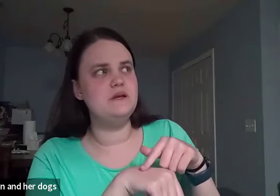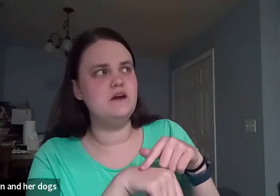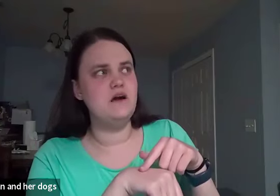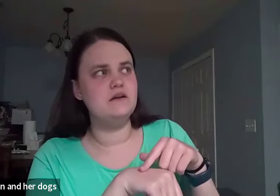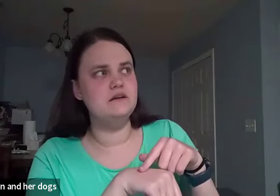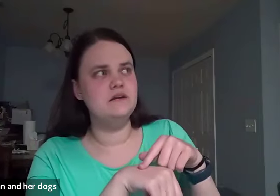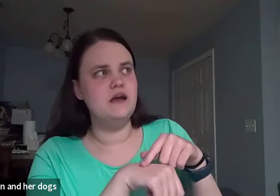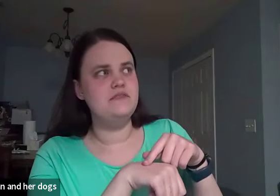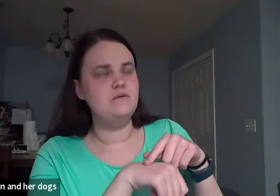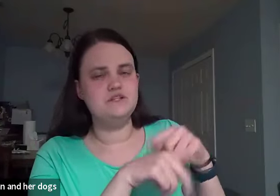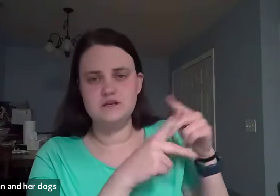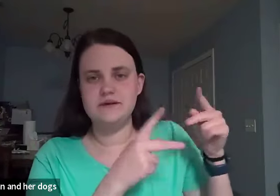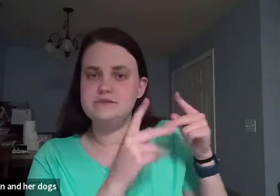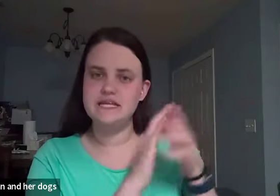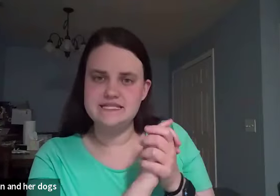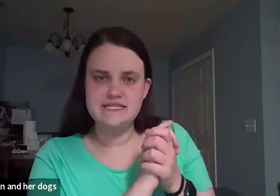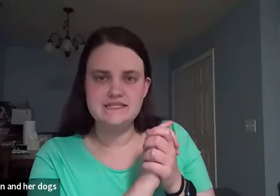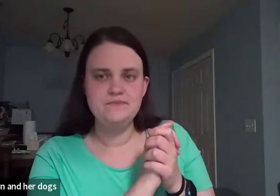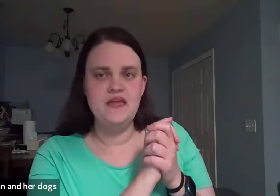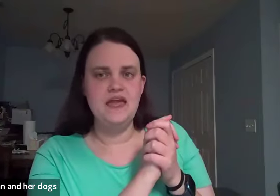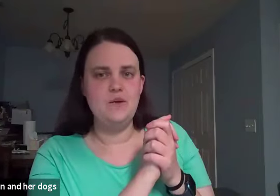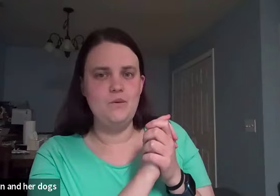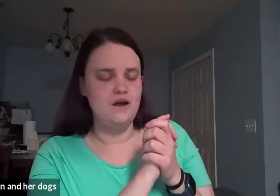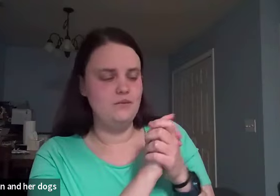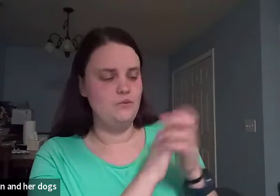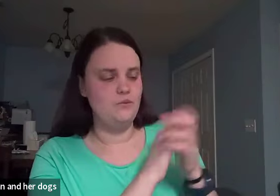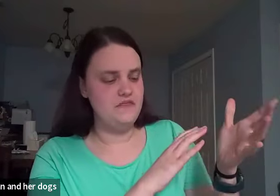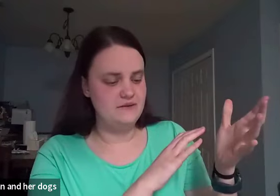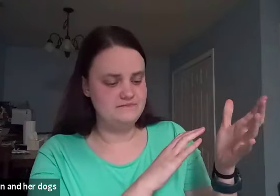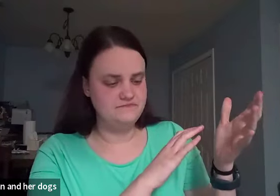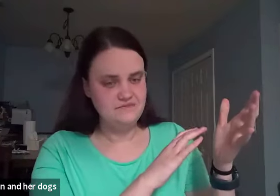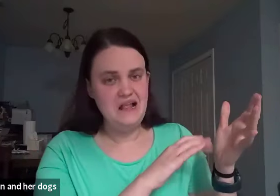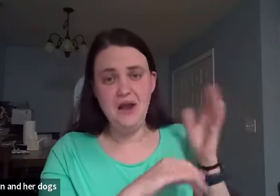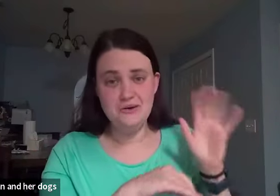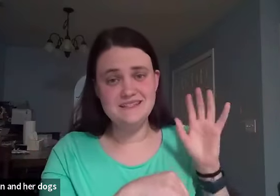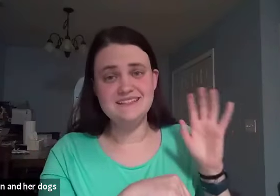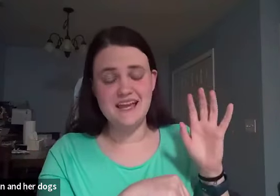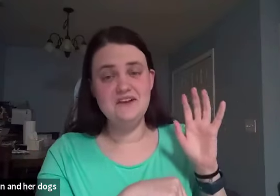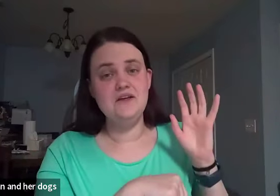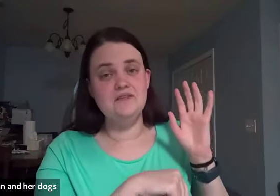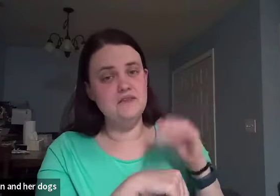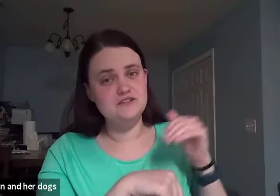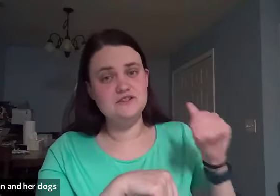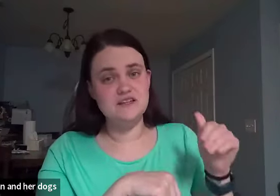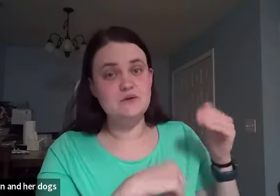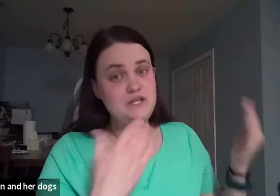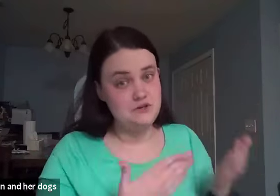when we talk, I think when we talk about some places. And with that, I always like to say, these are signs that we